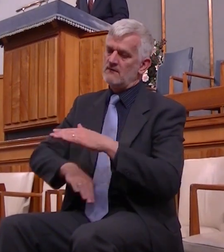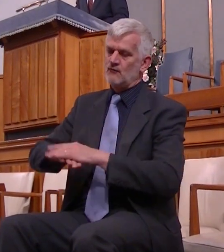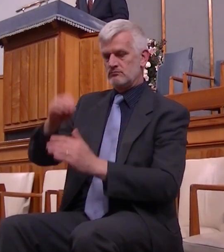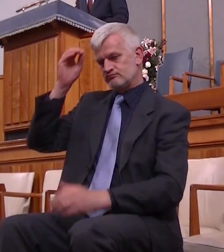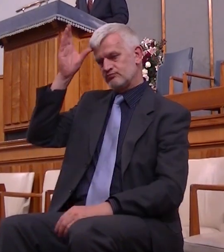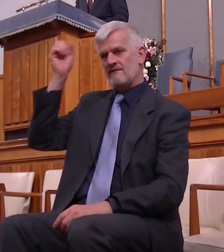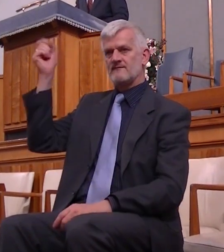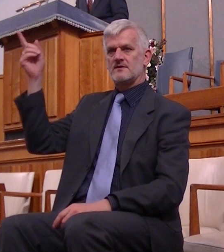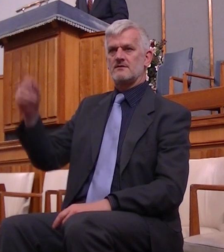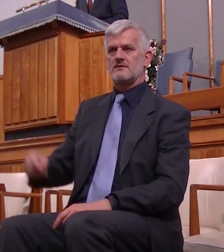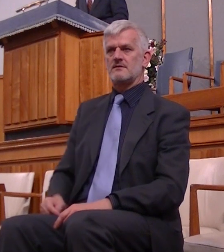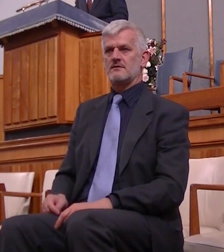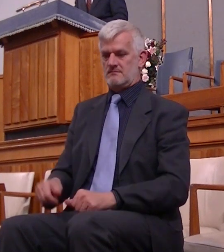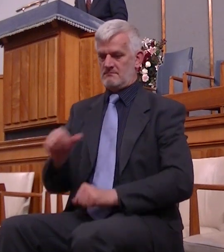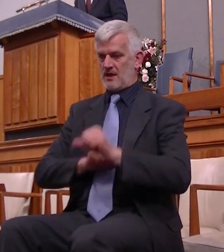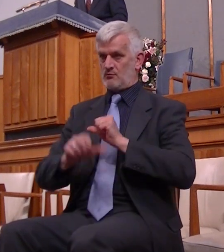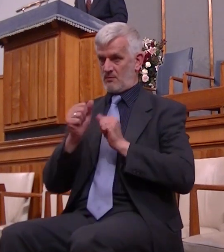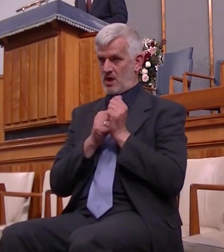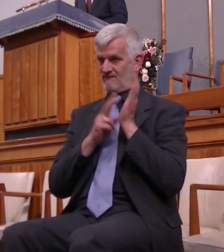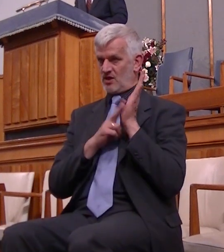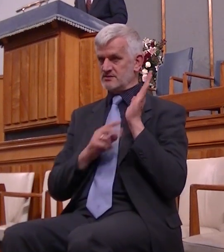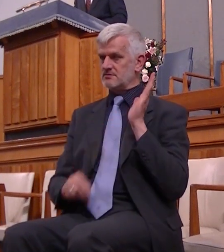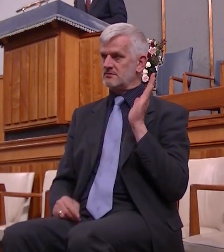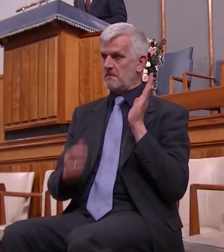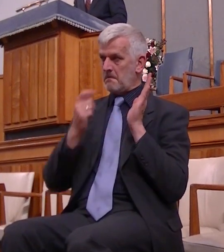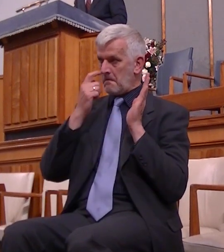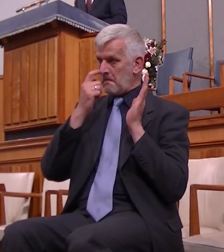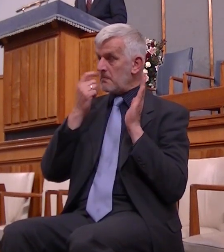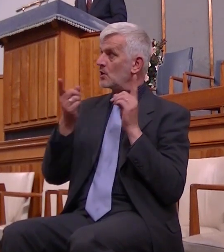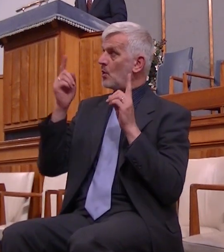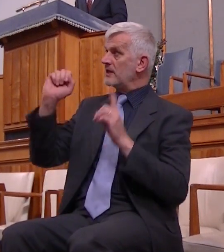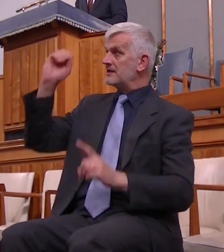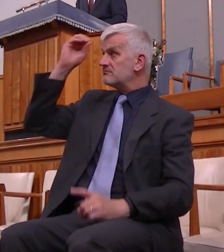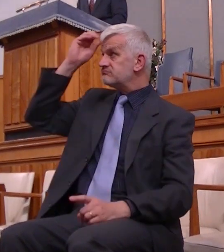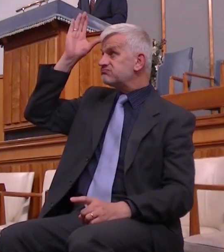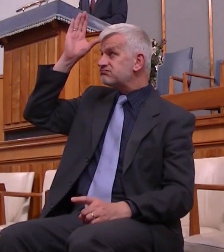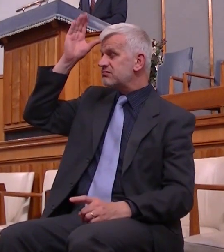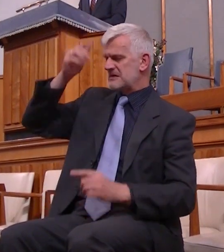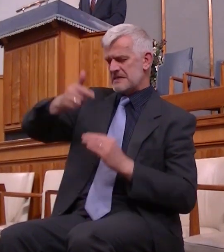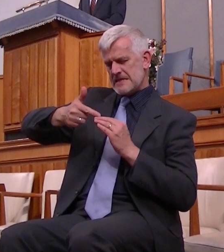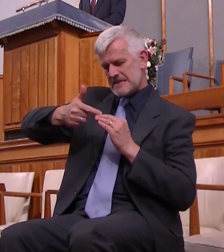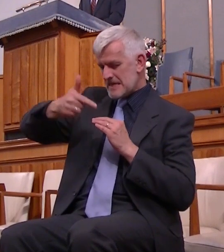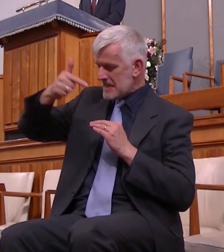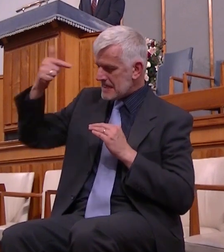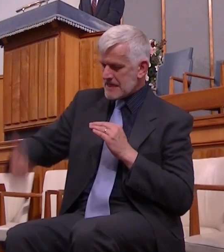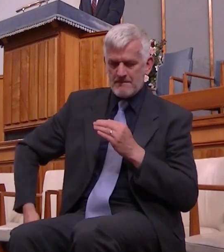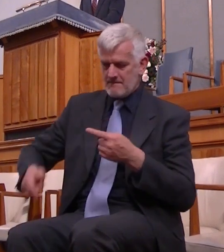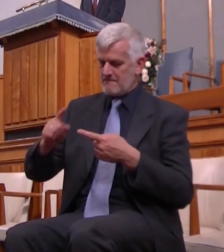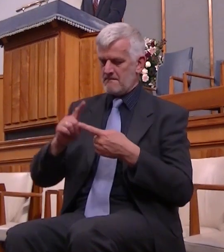Oh, the depth of the riches, both of the wisdom and knowledge of God.